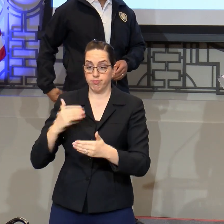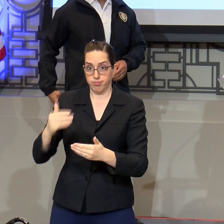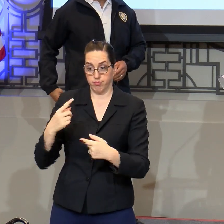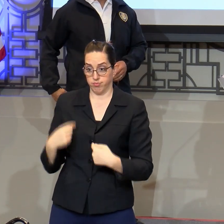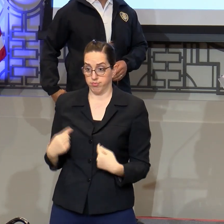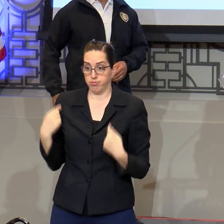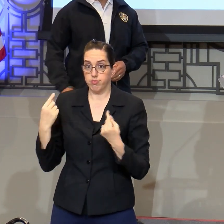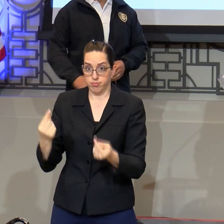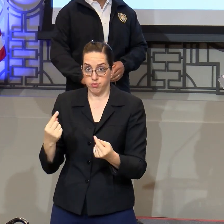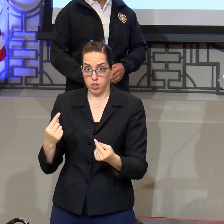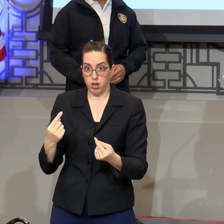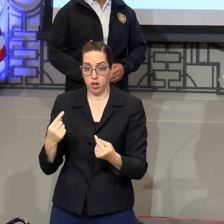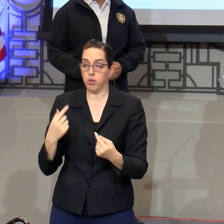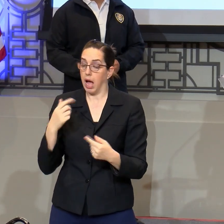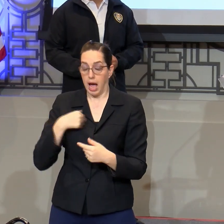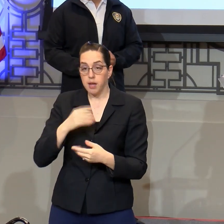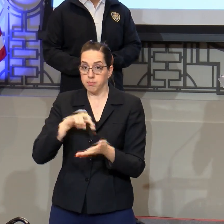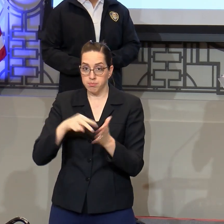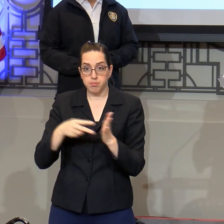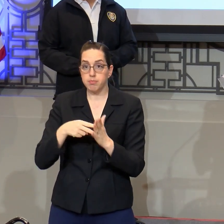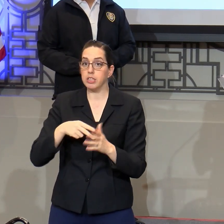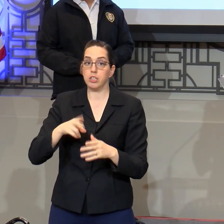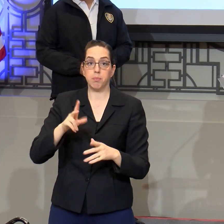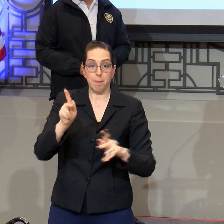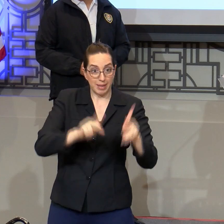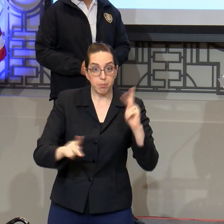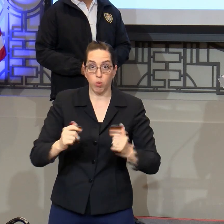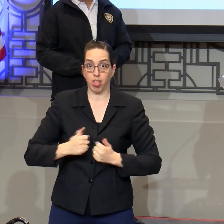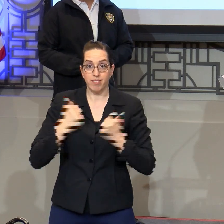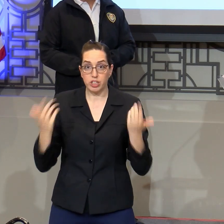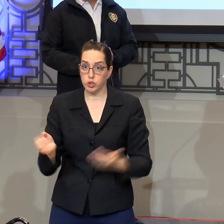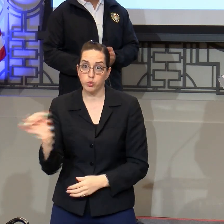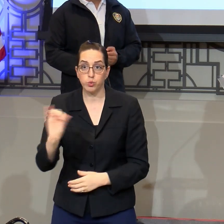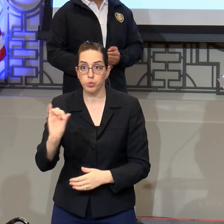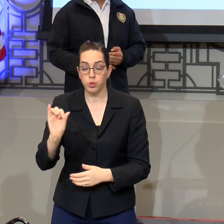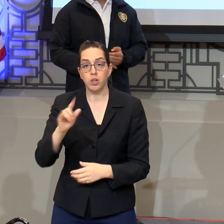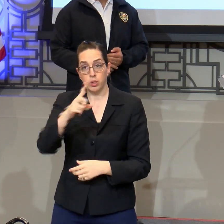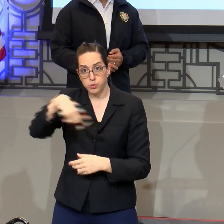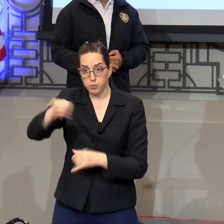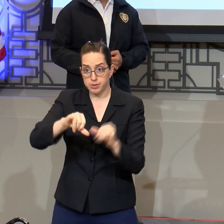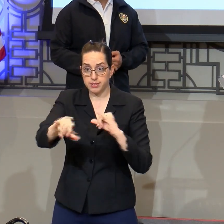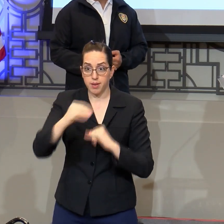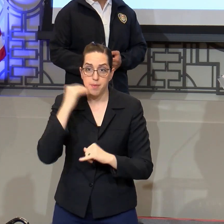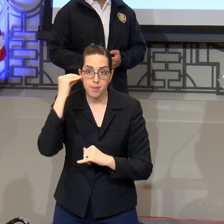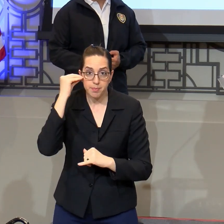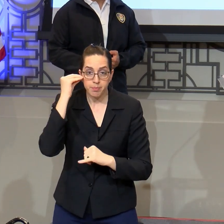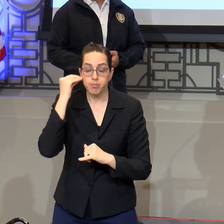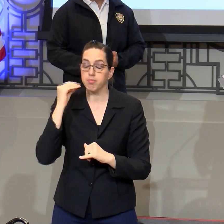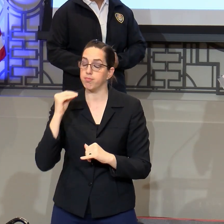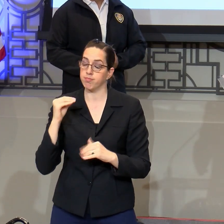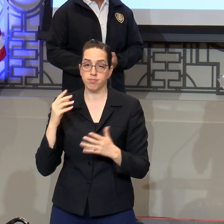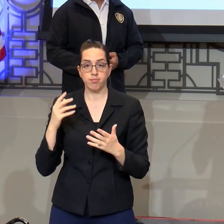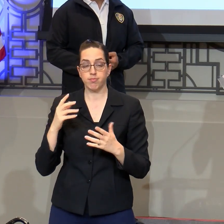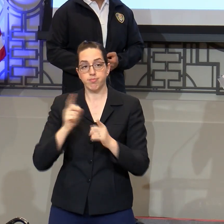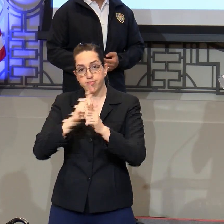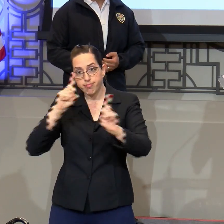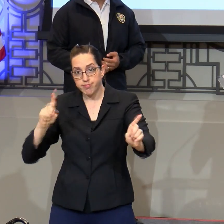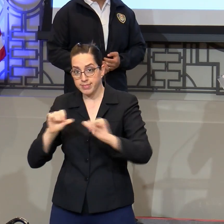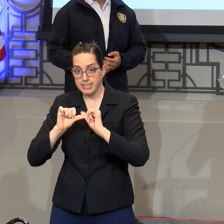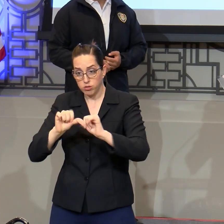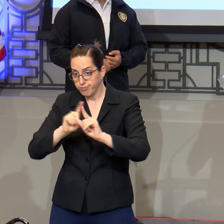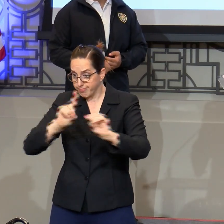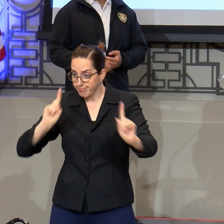has taken, and when I say that, I'm including Houstonians in terms of staying home, engaging in